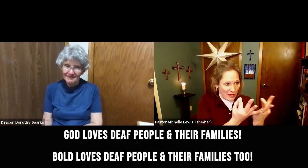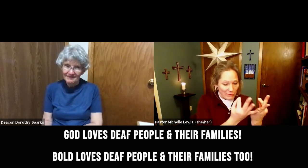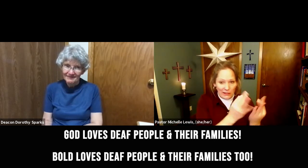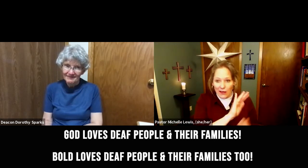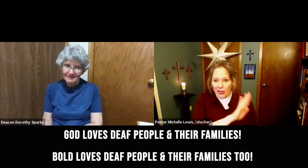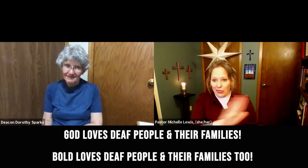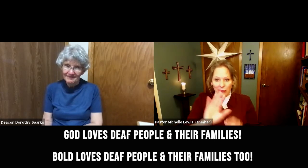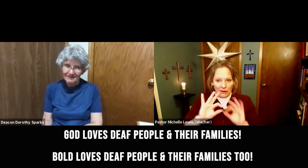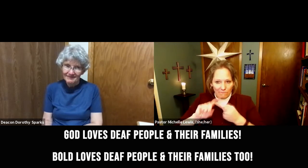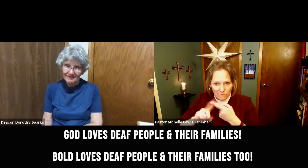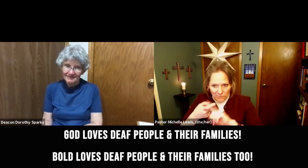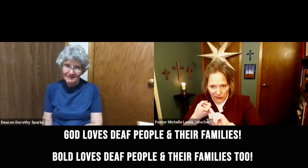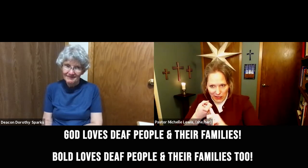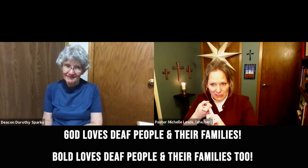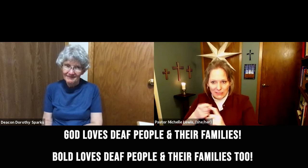families.